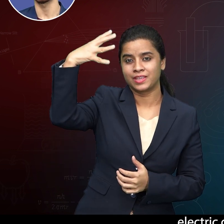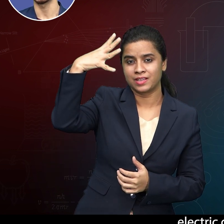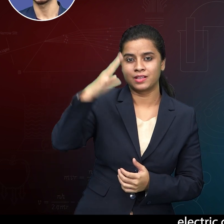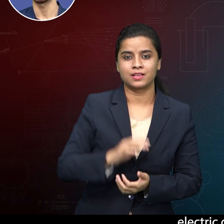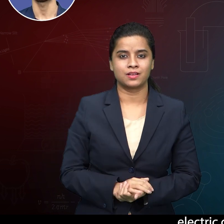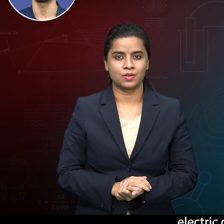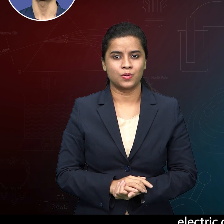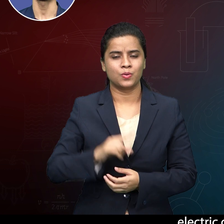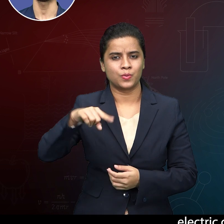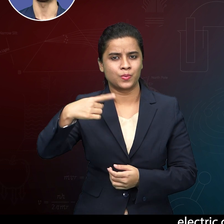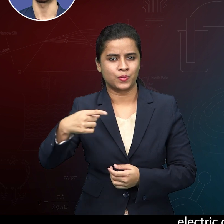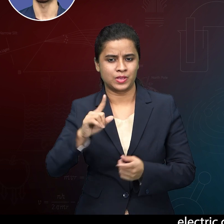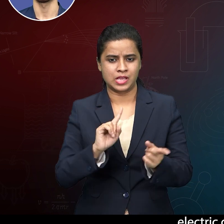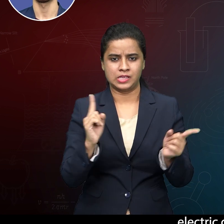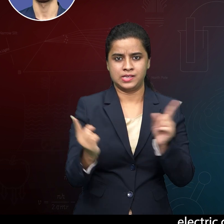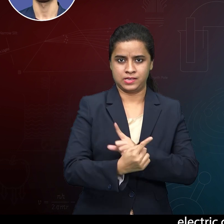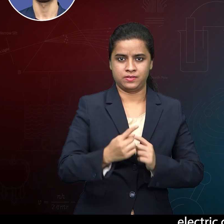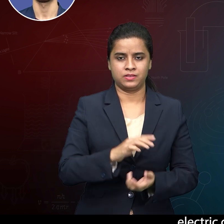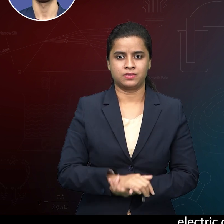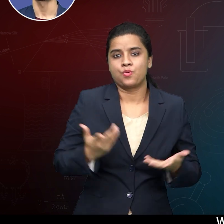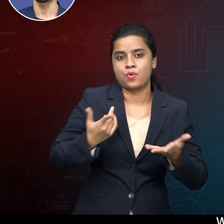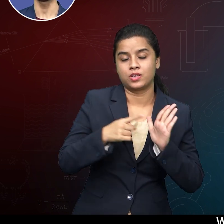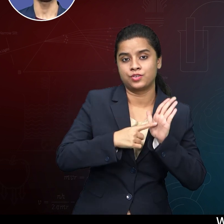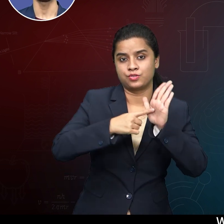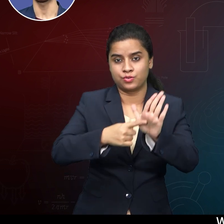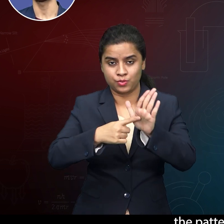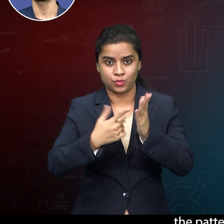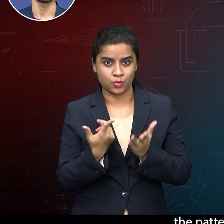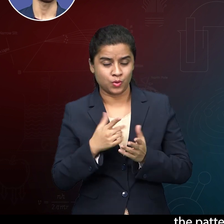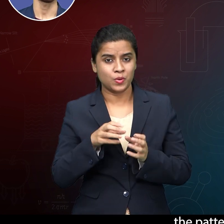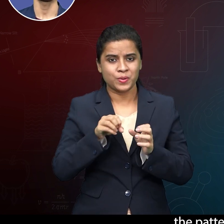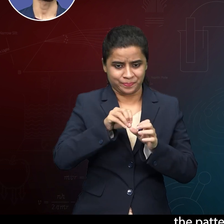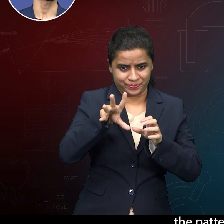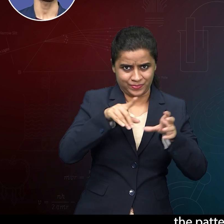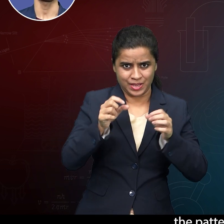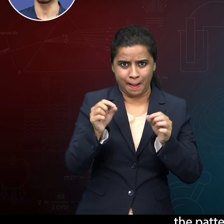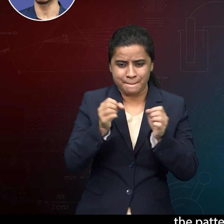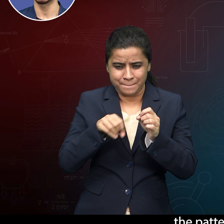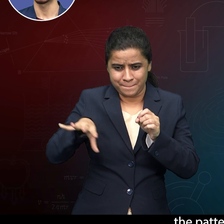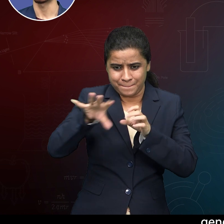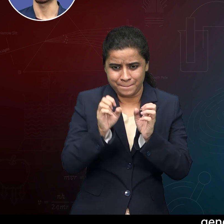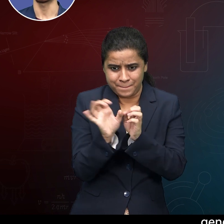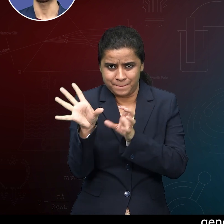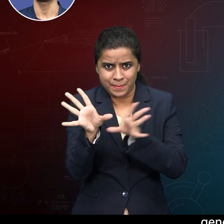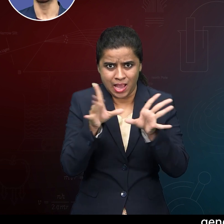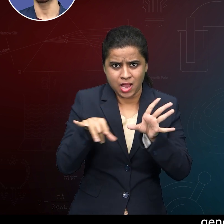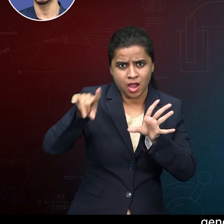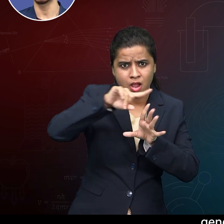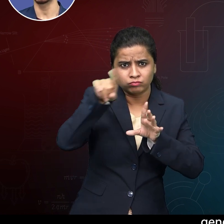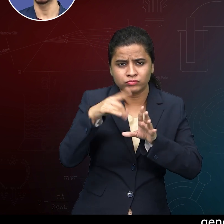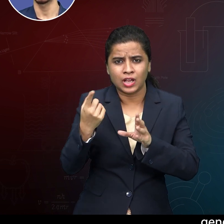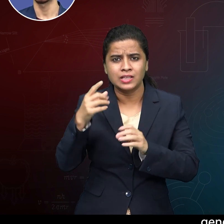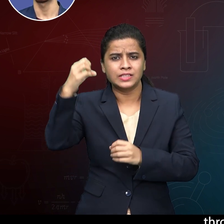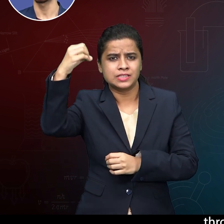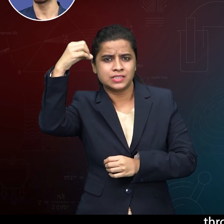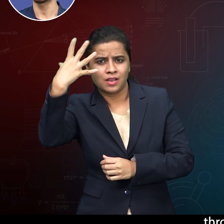electric current is also reversed. What determines the pattern of the magnetic field generated by a